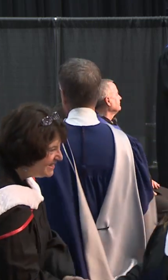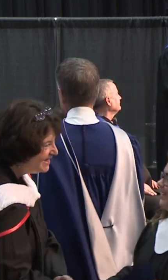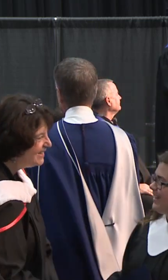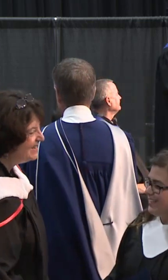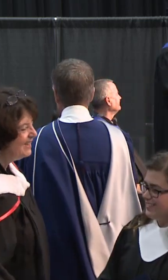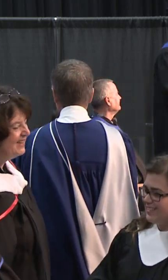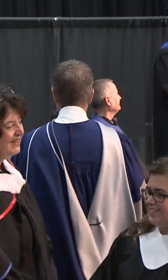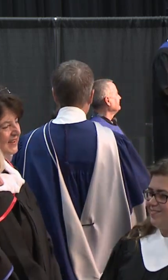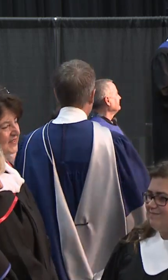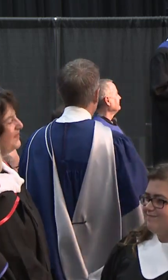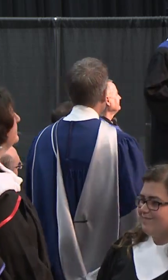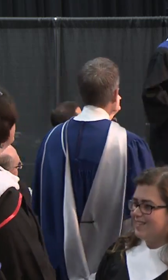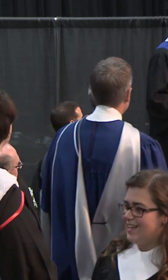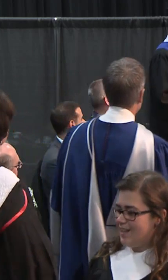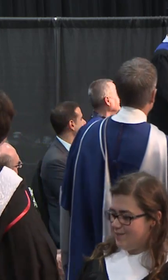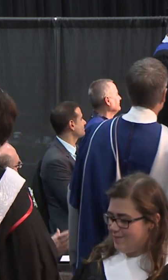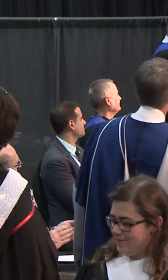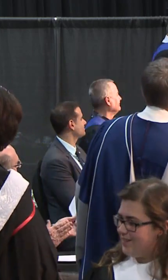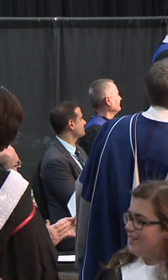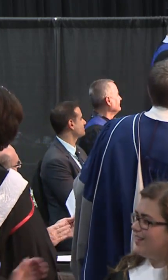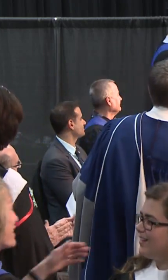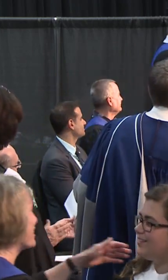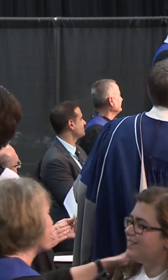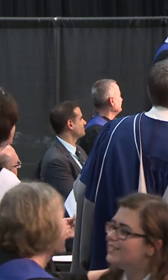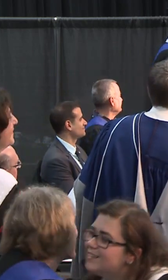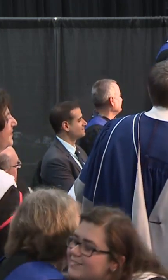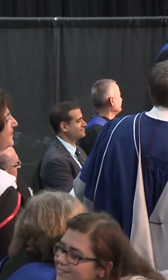Tiffany Sears.